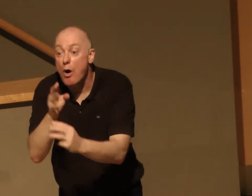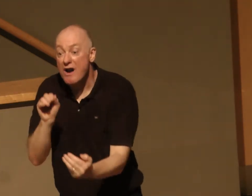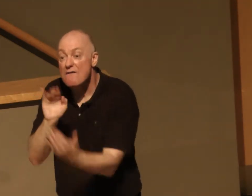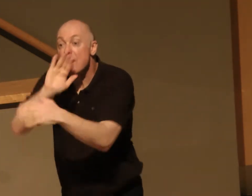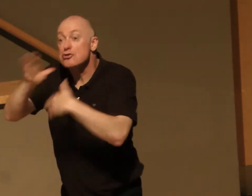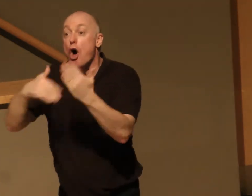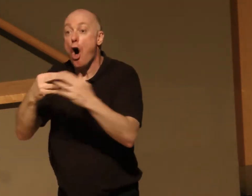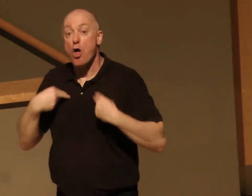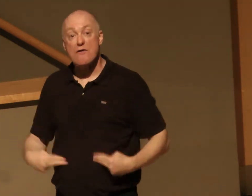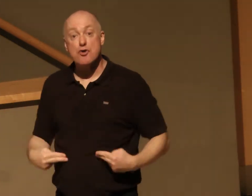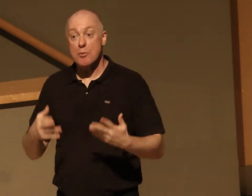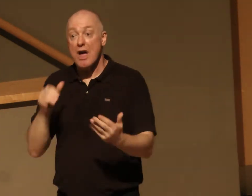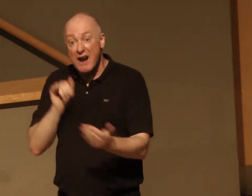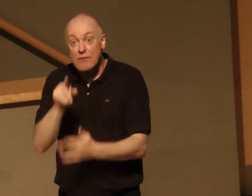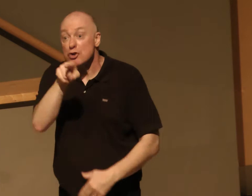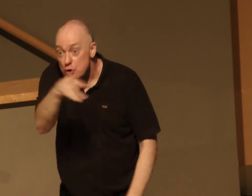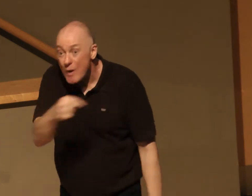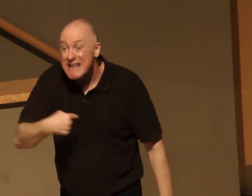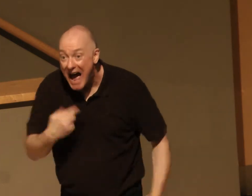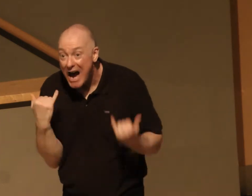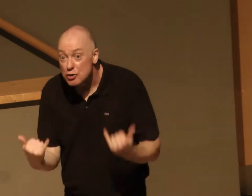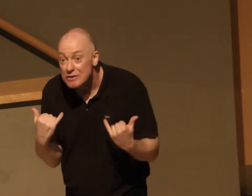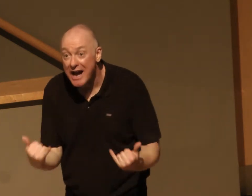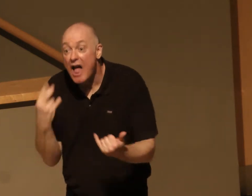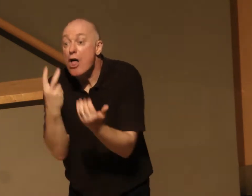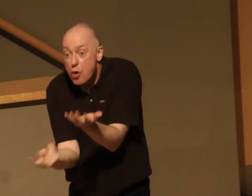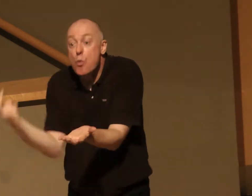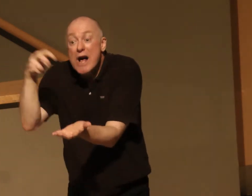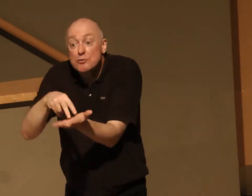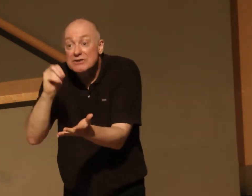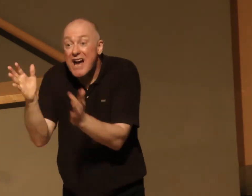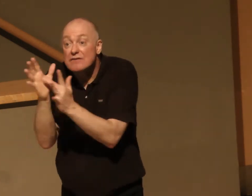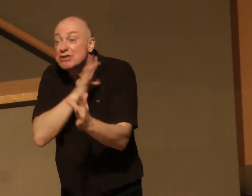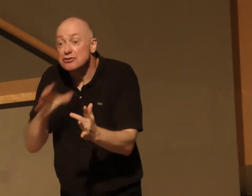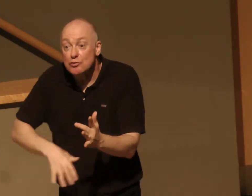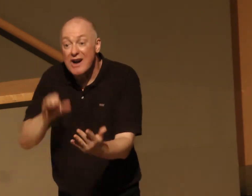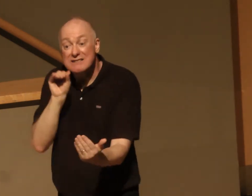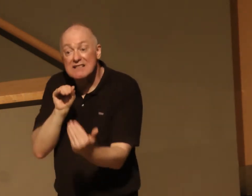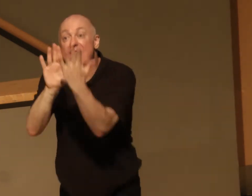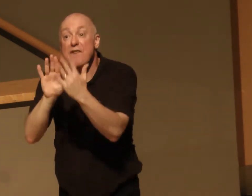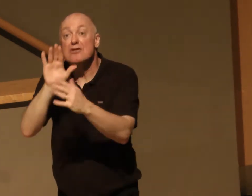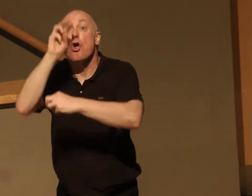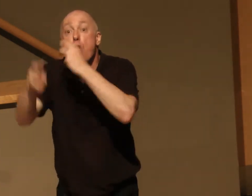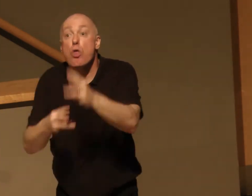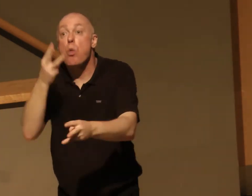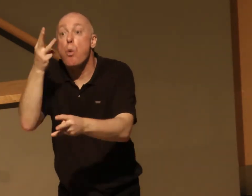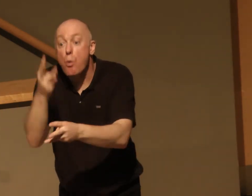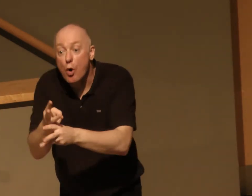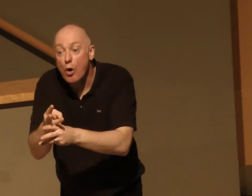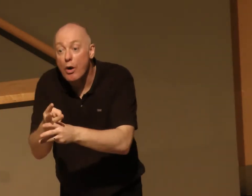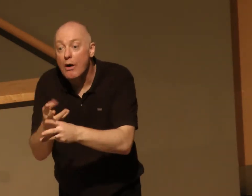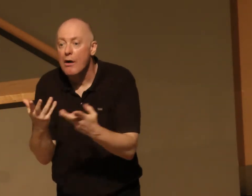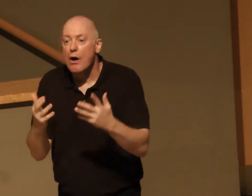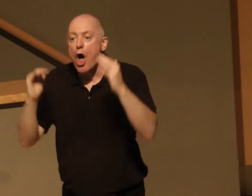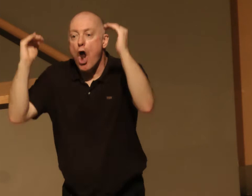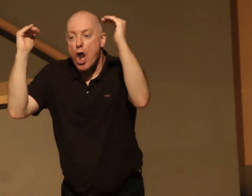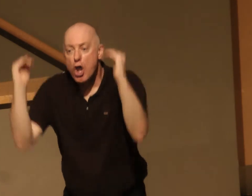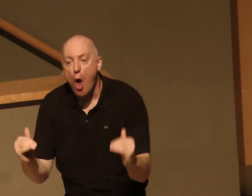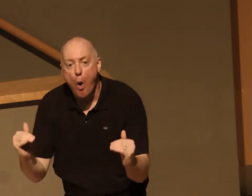humanity, confronts you and I today. The resurrection of Jesus Christ confronts the world's low expectations of life.